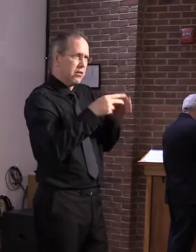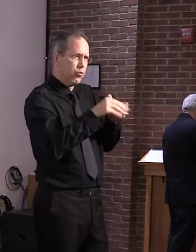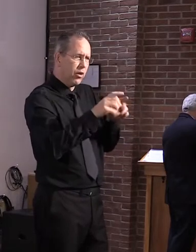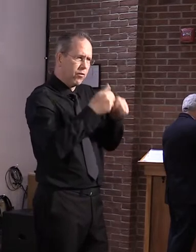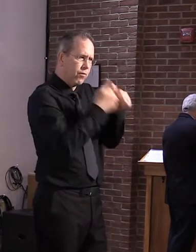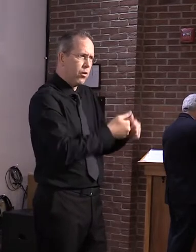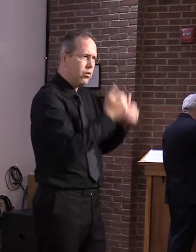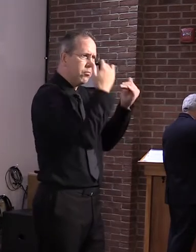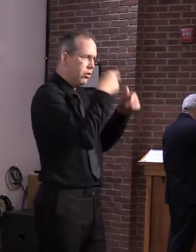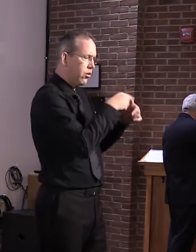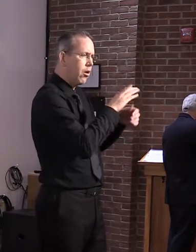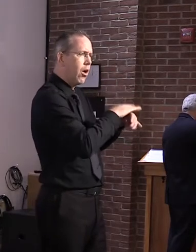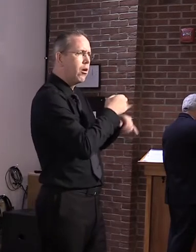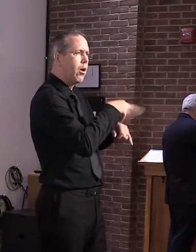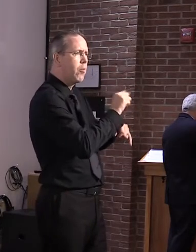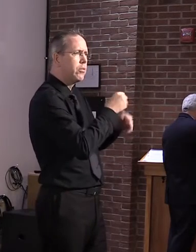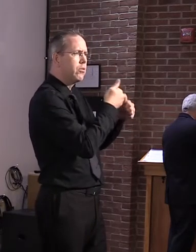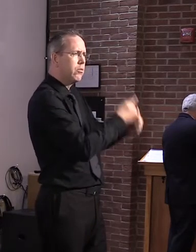we identify